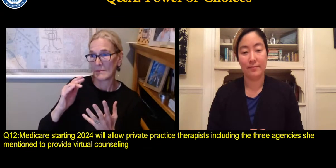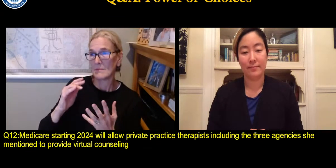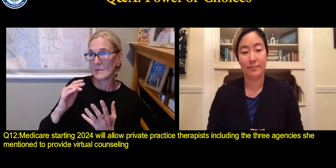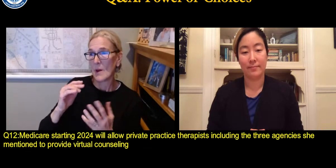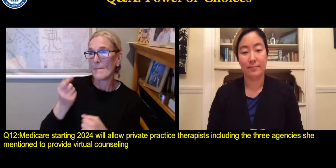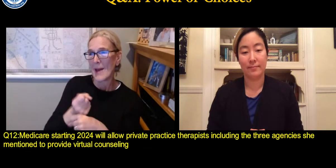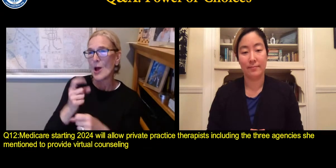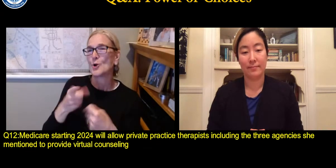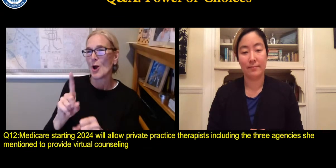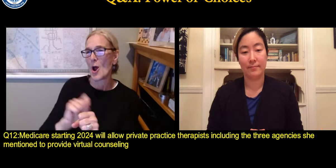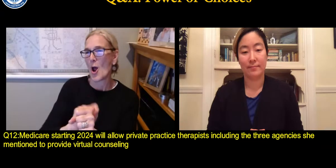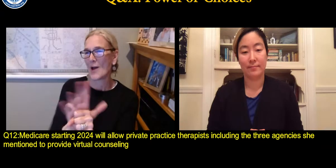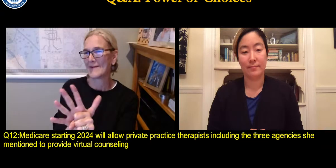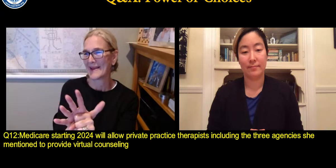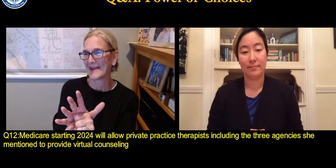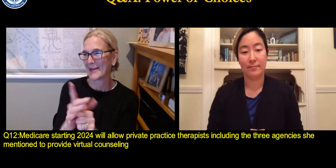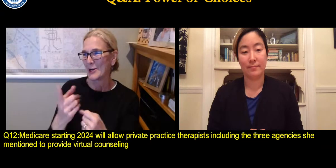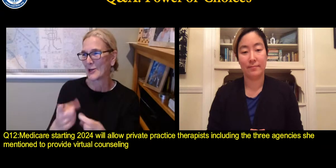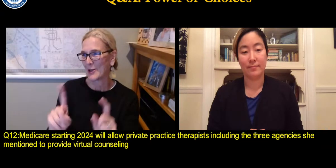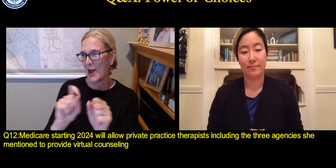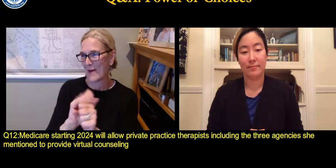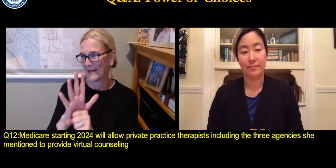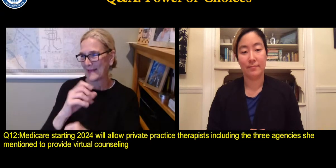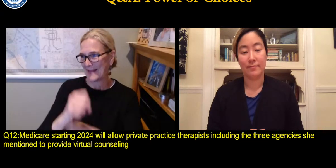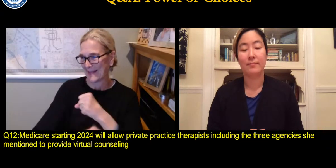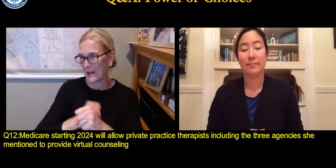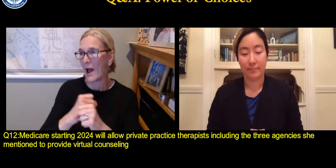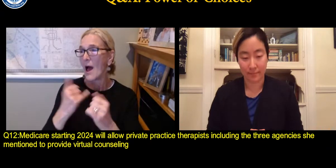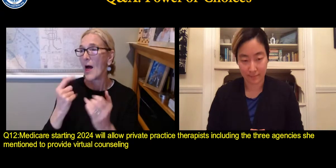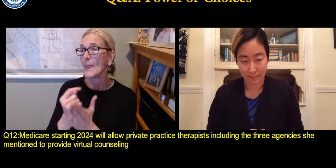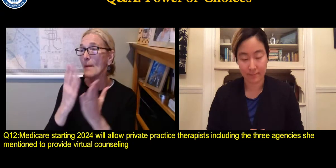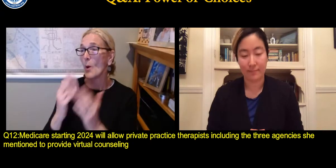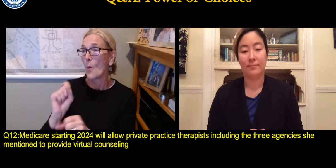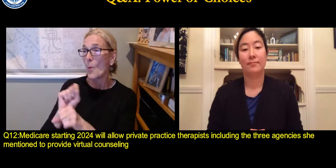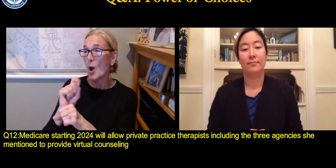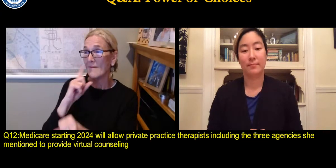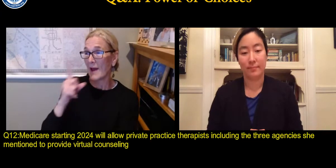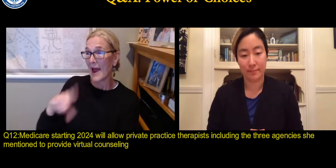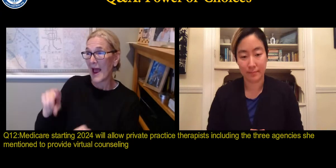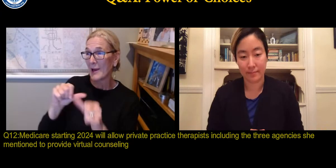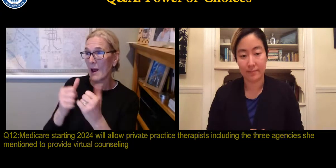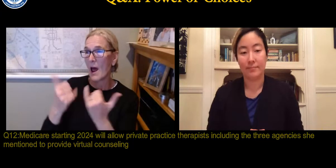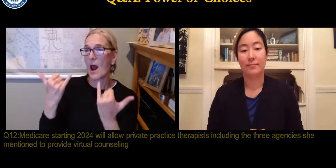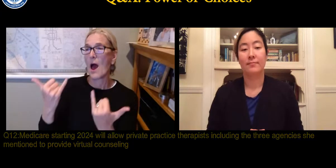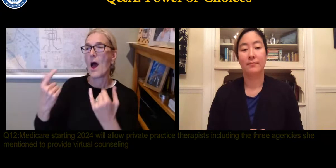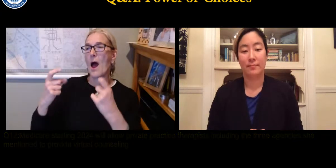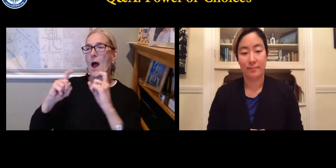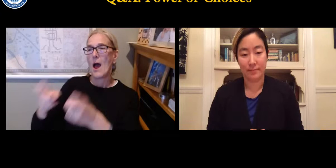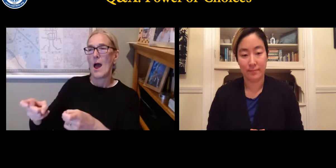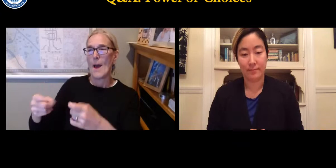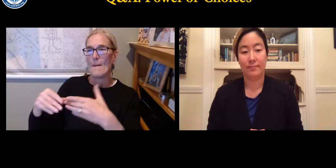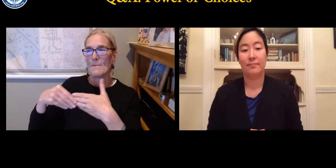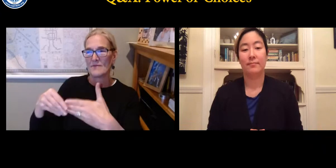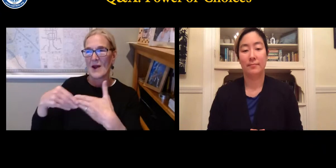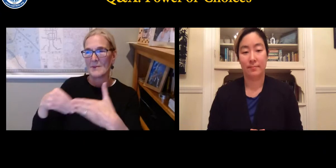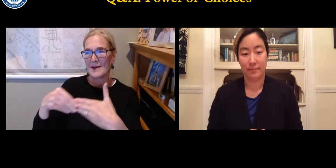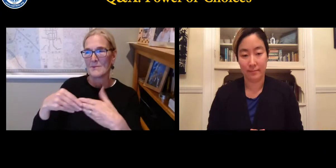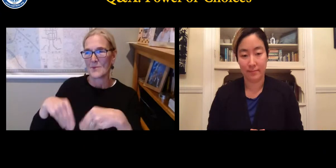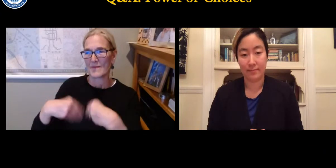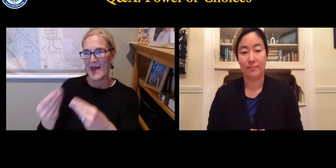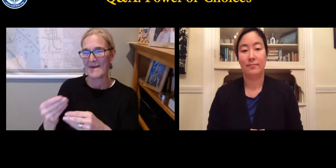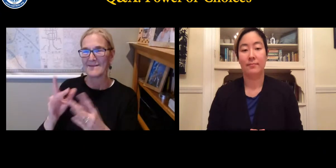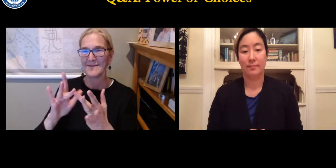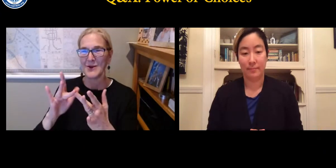An exception was made during the COVID years, and therapists working for agencies were granted